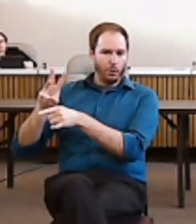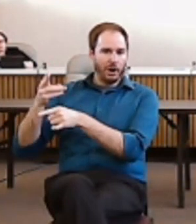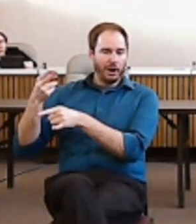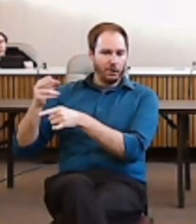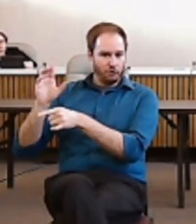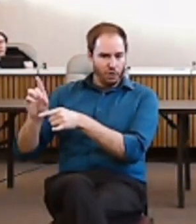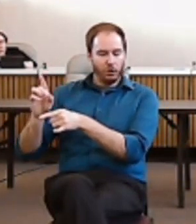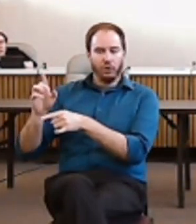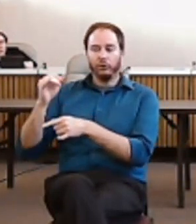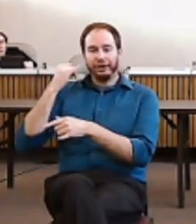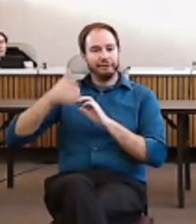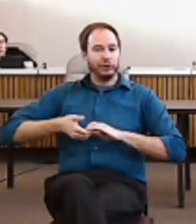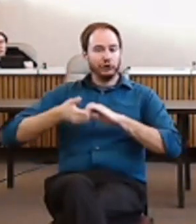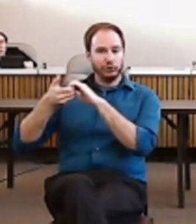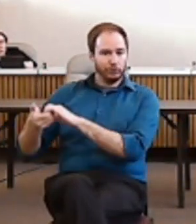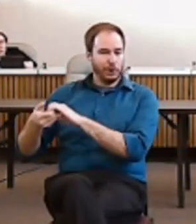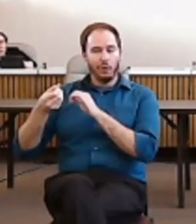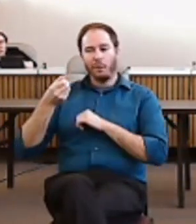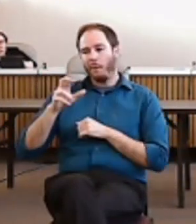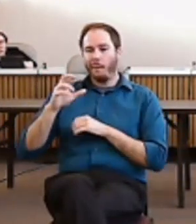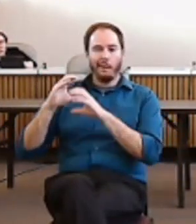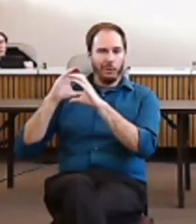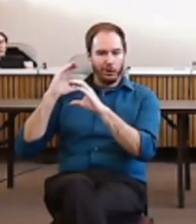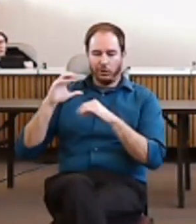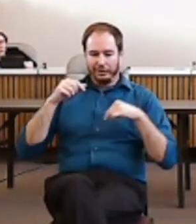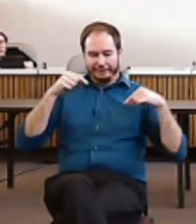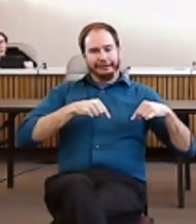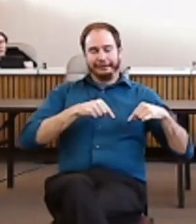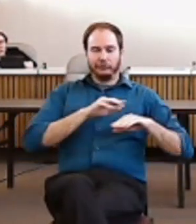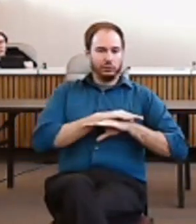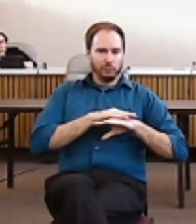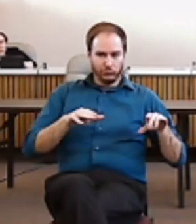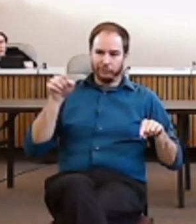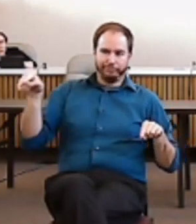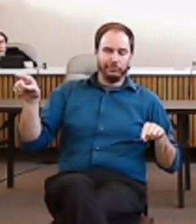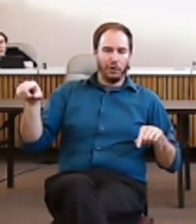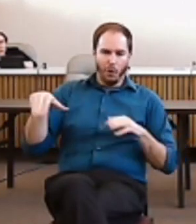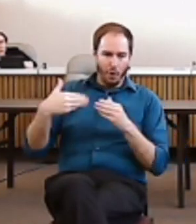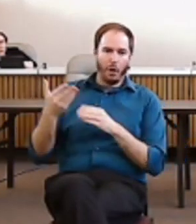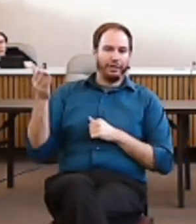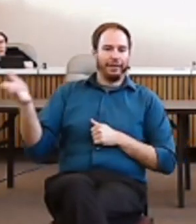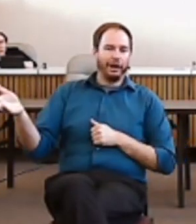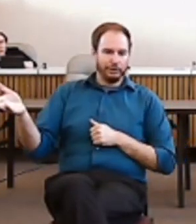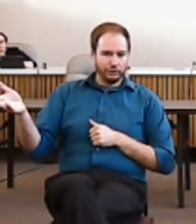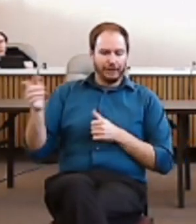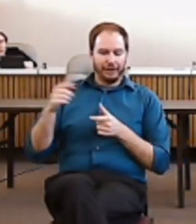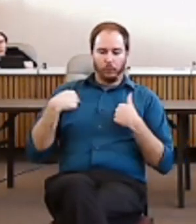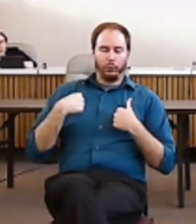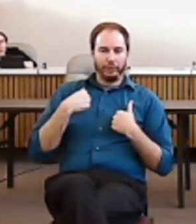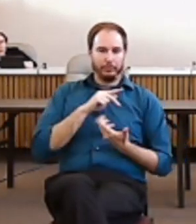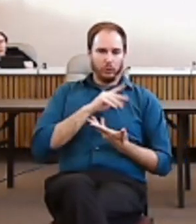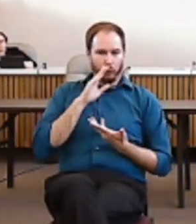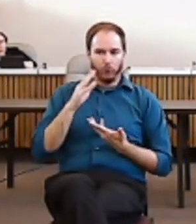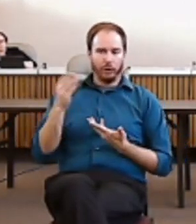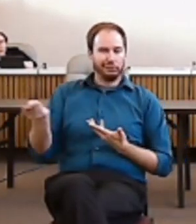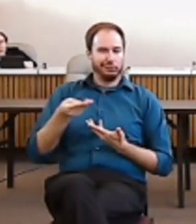like a tow truck or we certainly would not be taking delivery of new cars there. either.